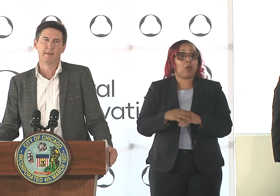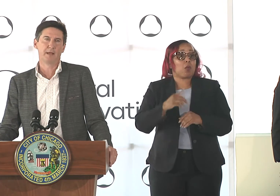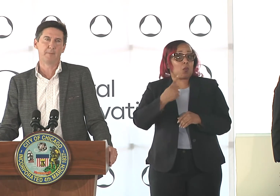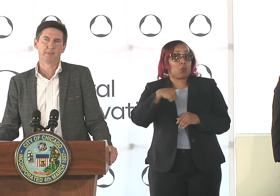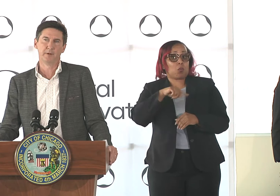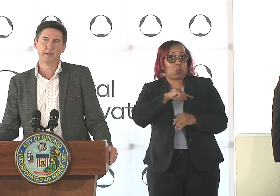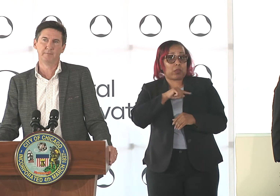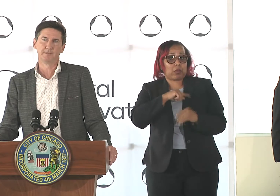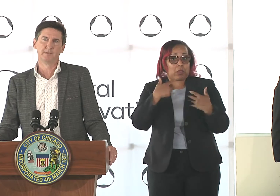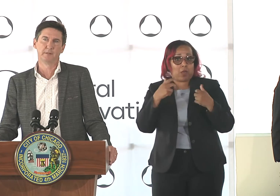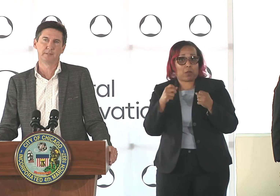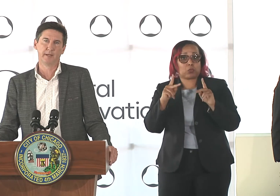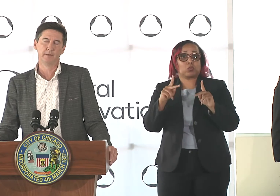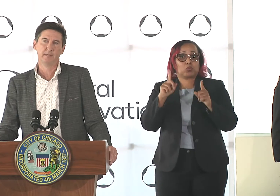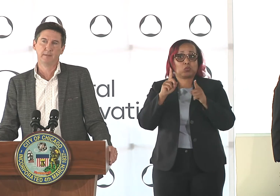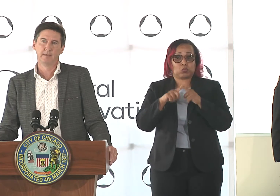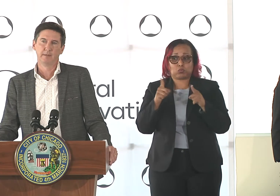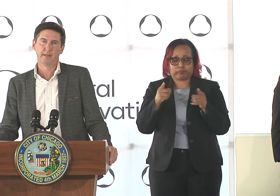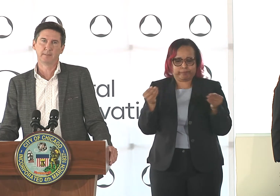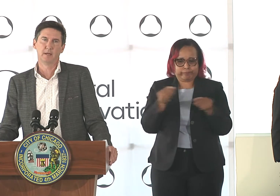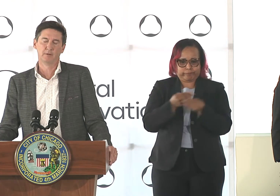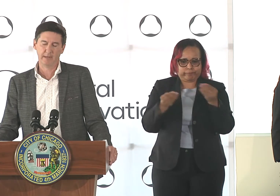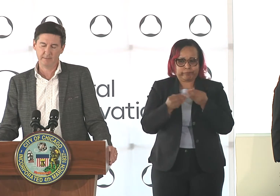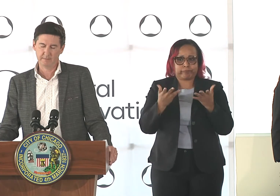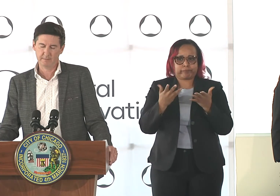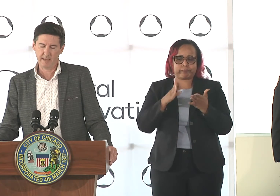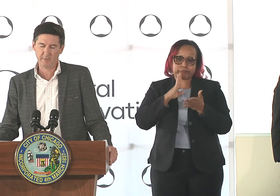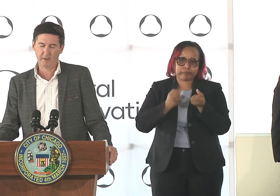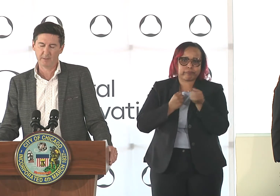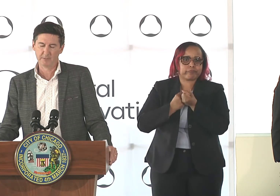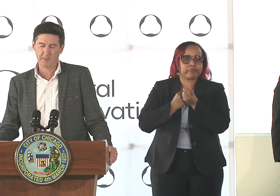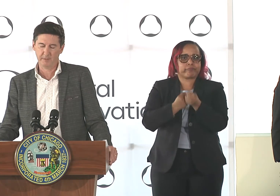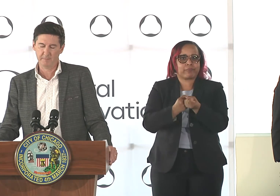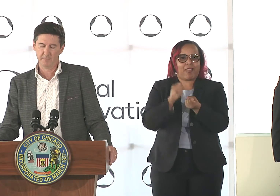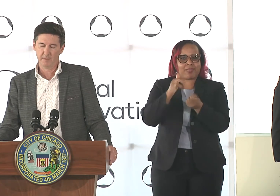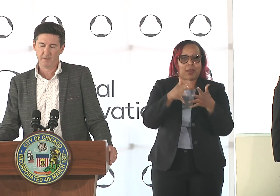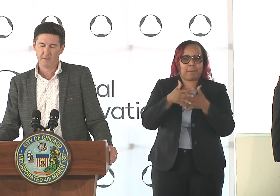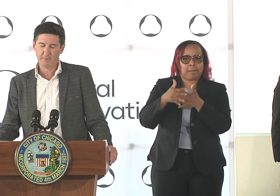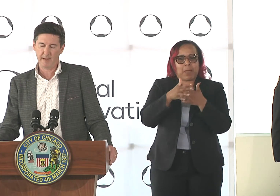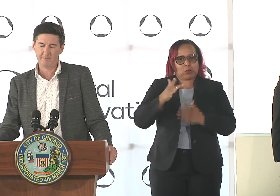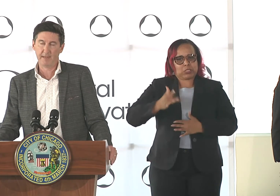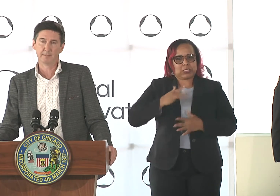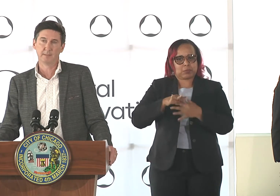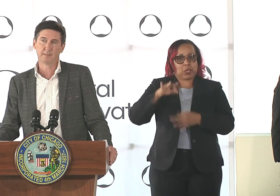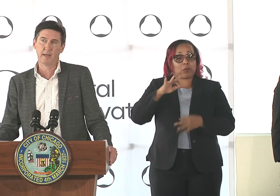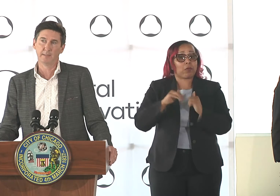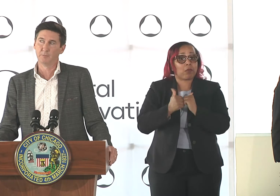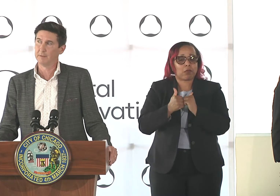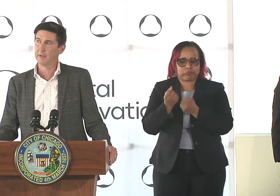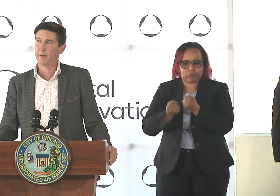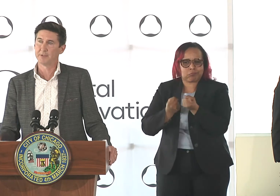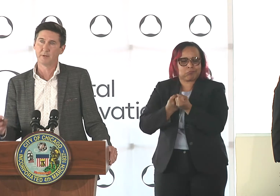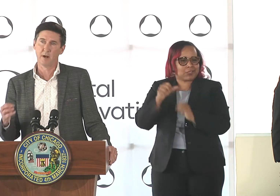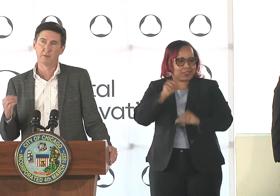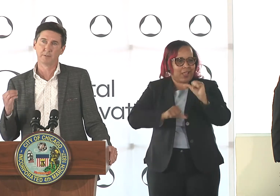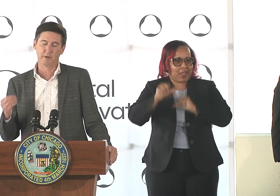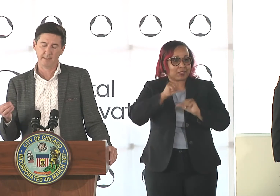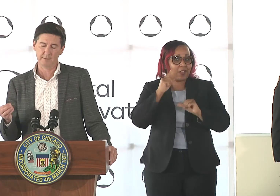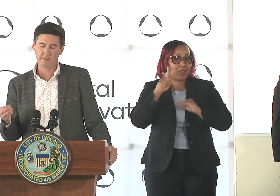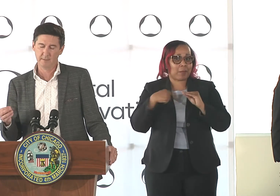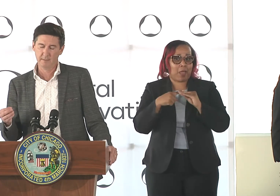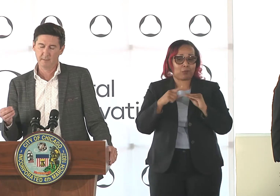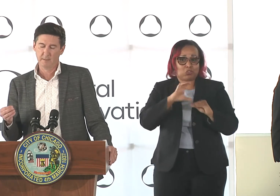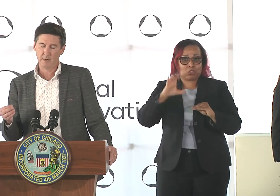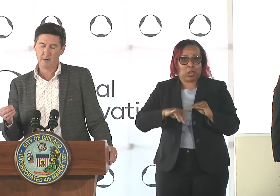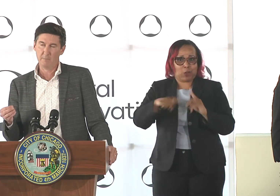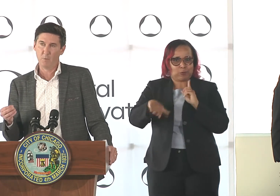We have the opportunity to facilitate and accelerate that American spirit by advancing science. And when you think about Chicago's